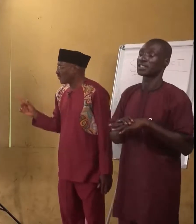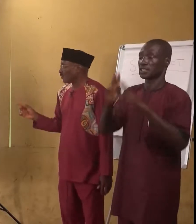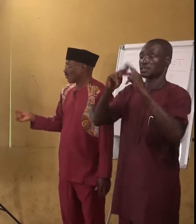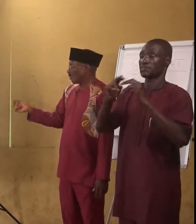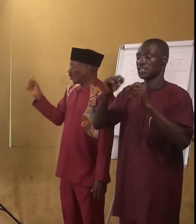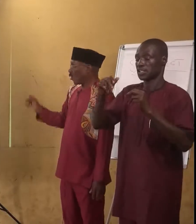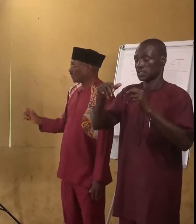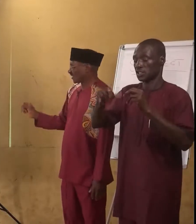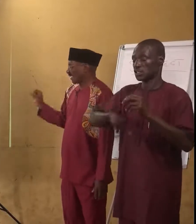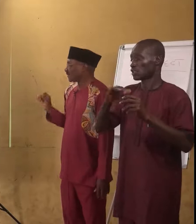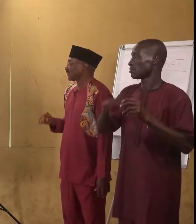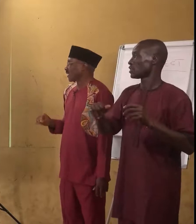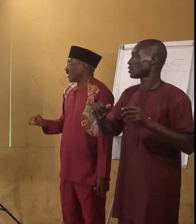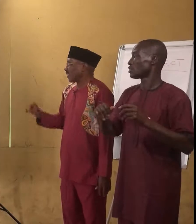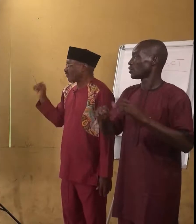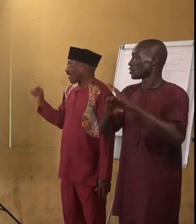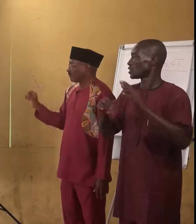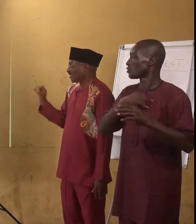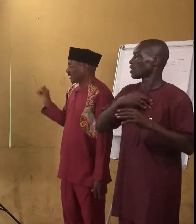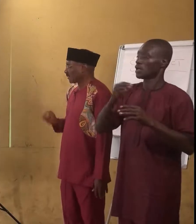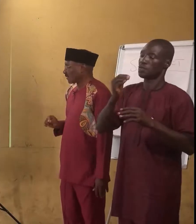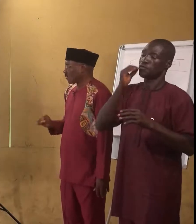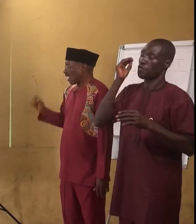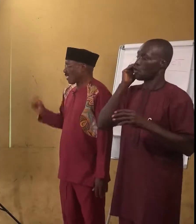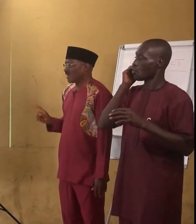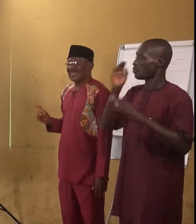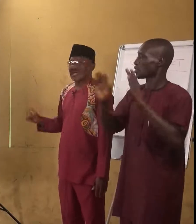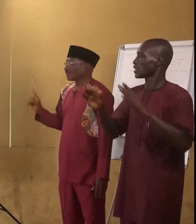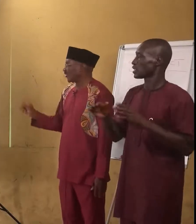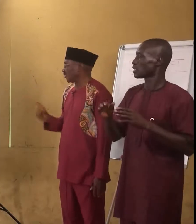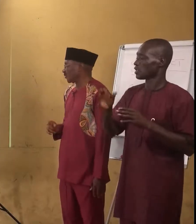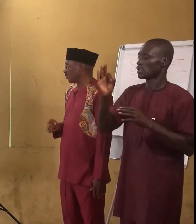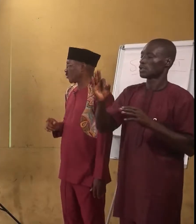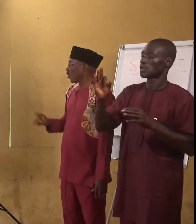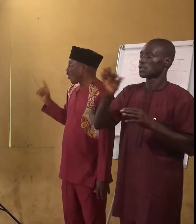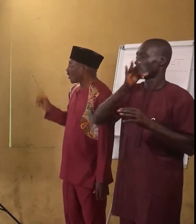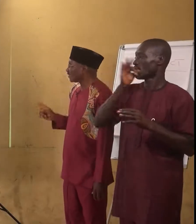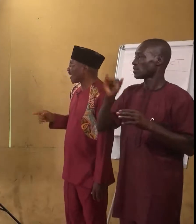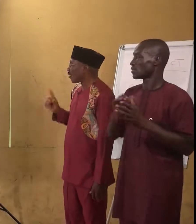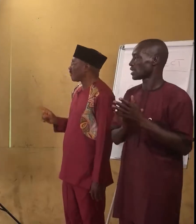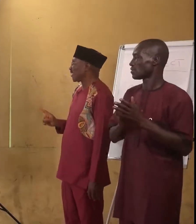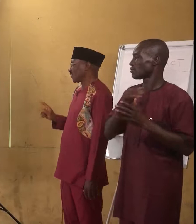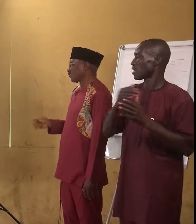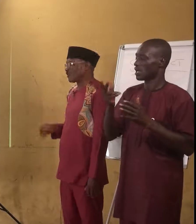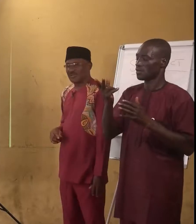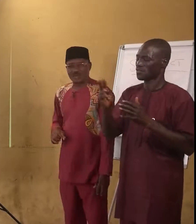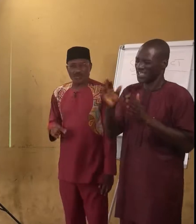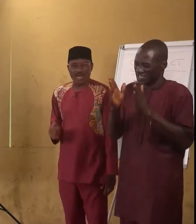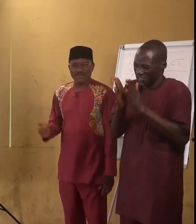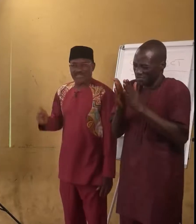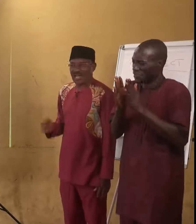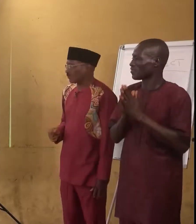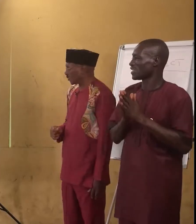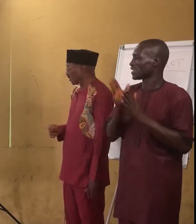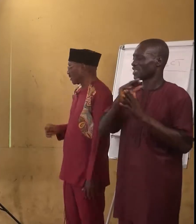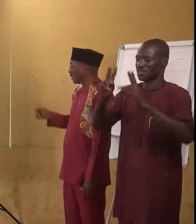have homestead, farmstead, hamlet, and villages. Under urban settlement, we